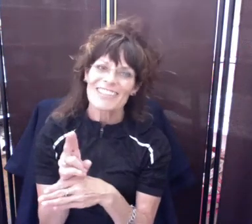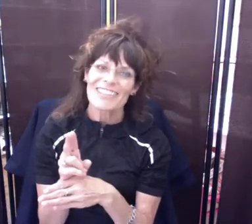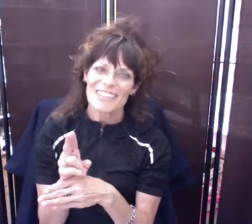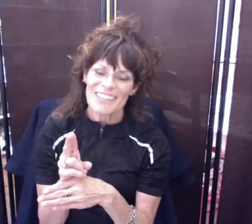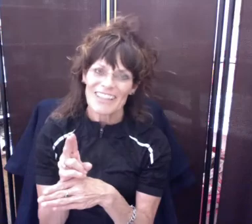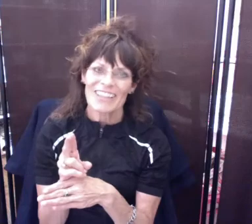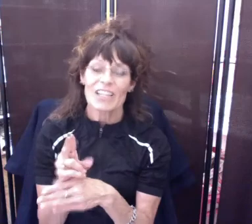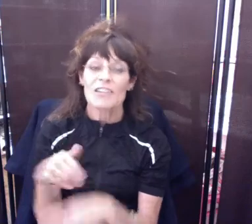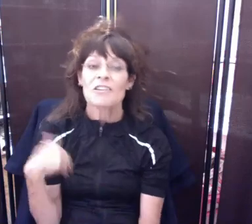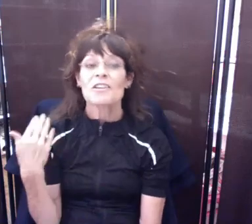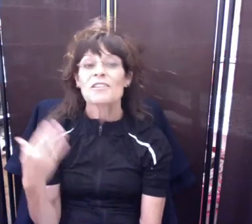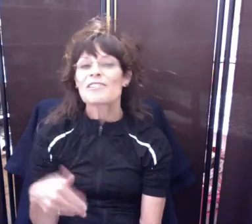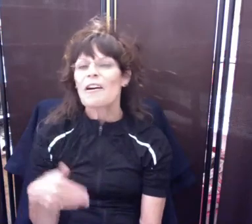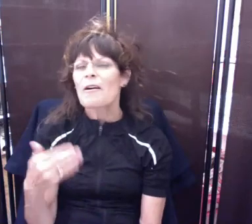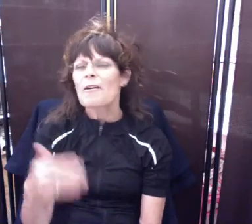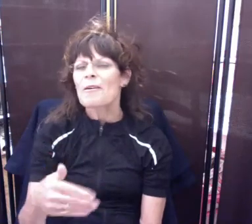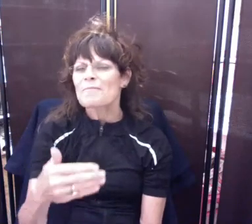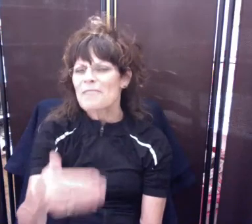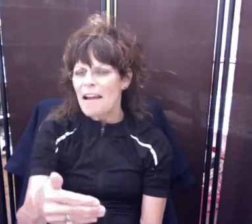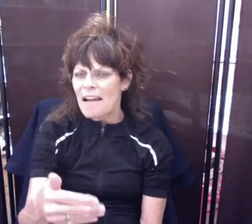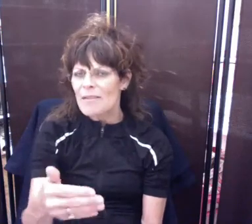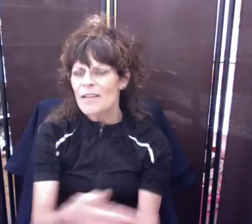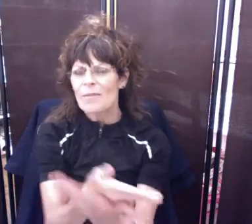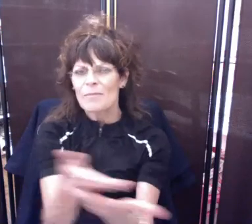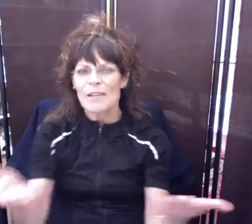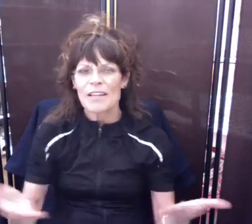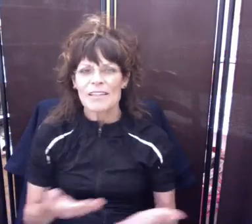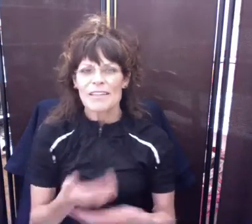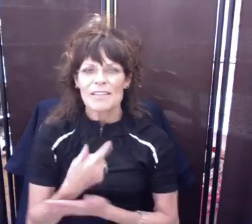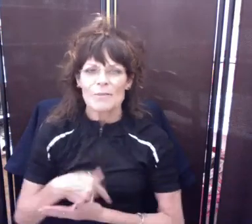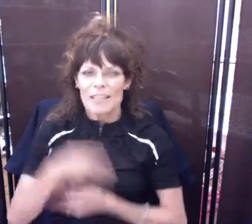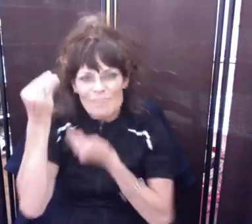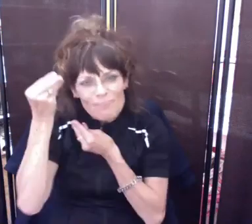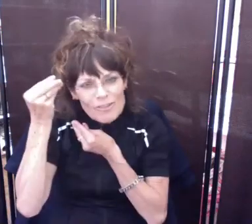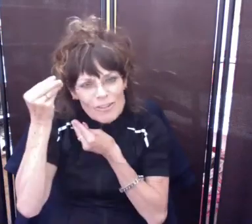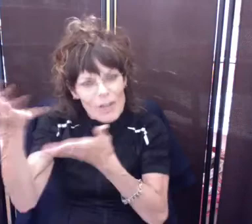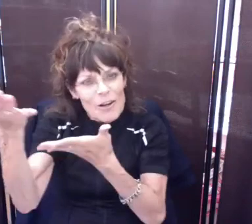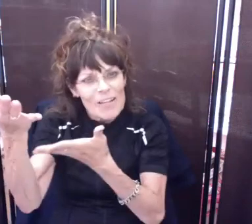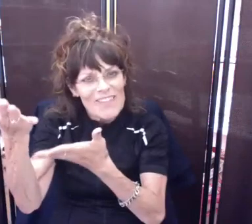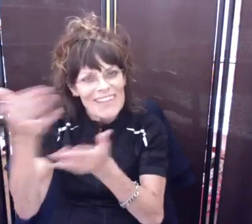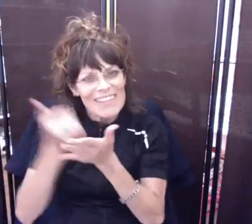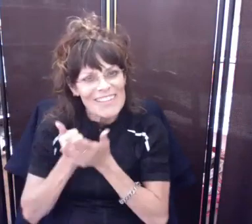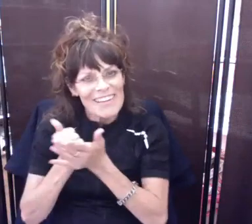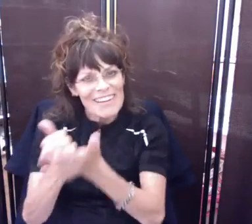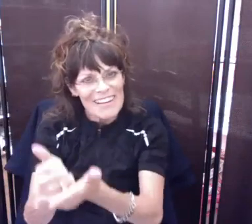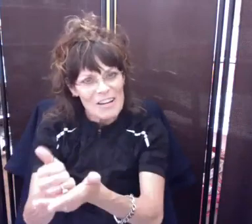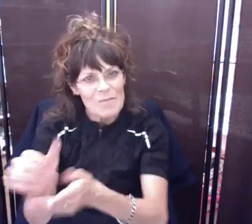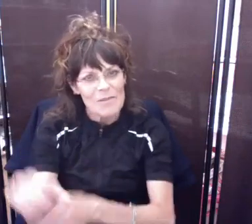sometimes, some places, you know, we can carry a message that will be of help to other people. You